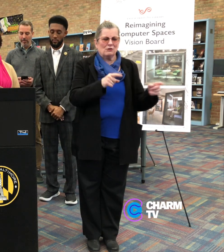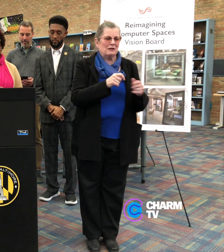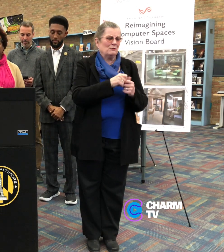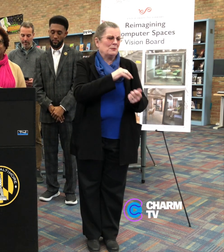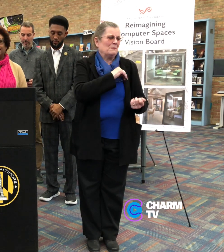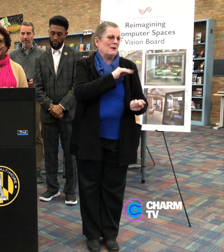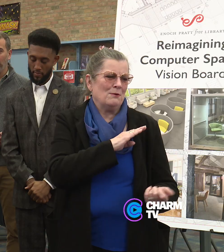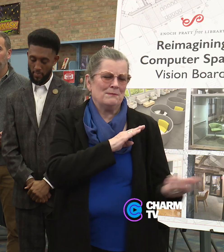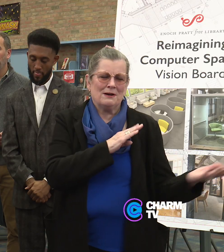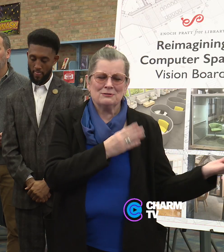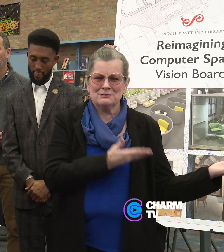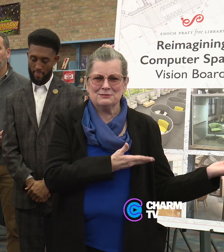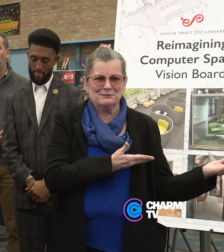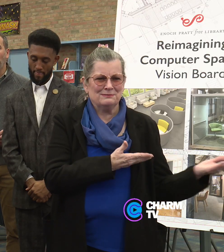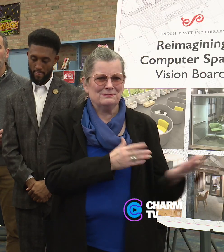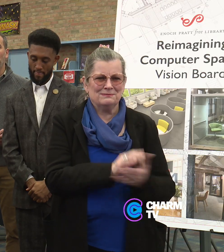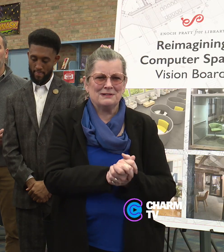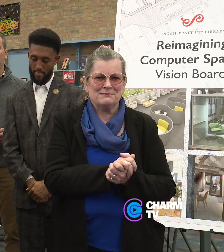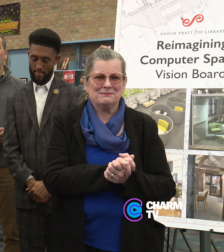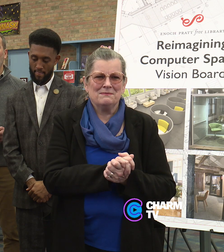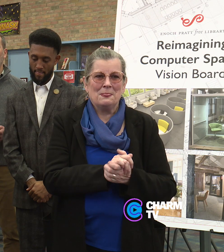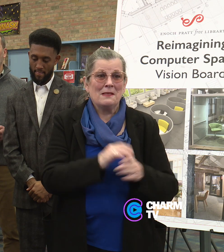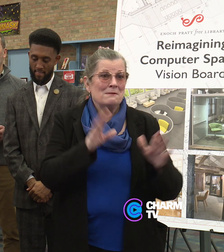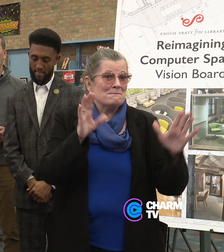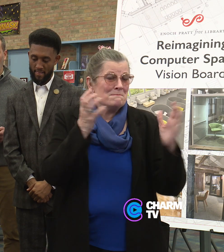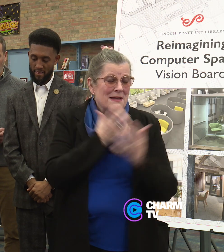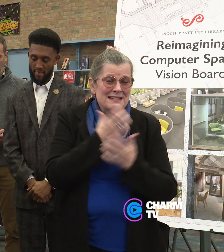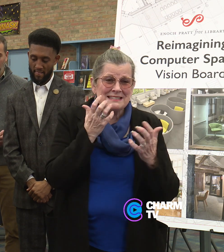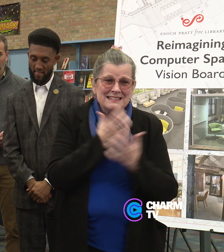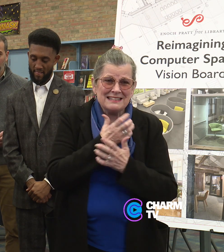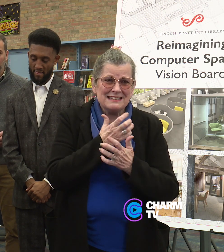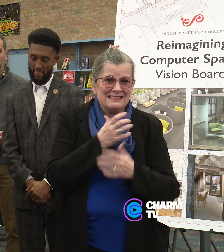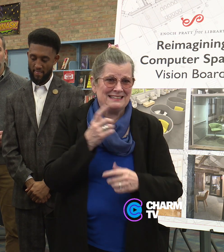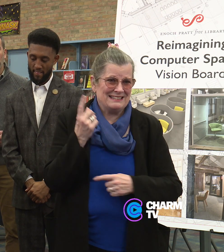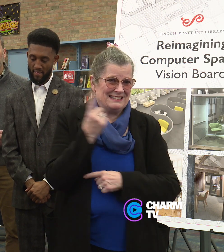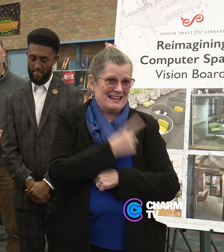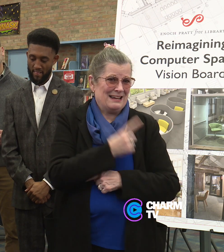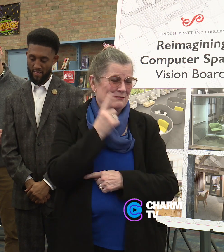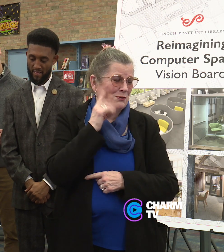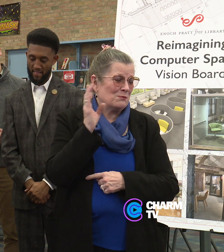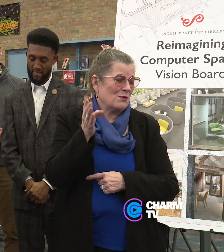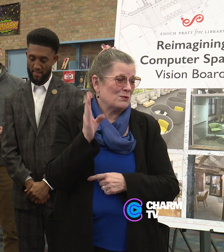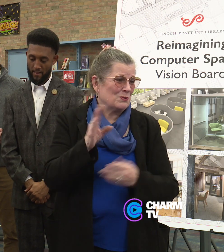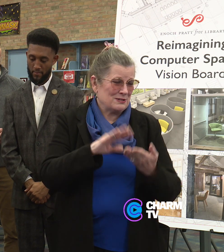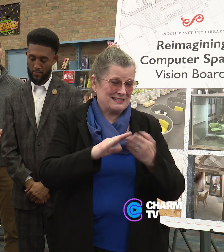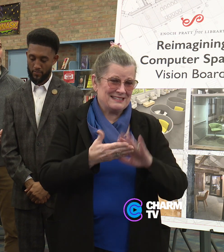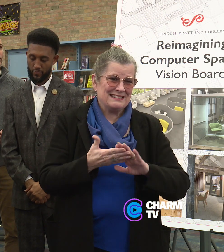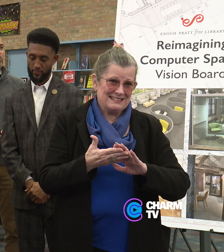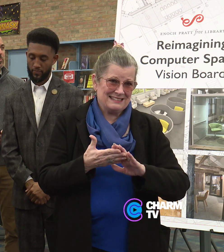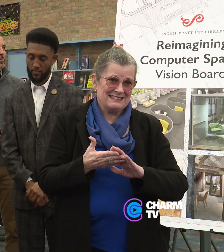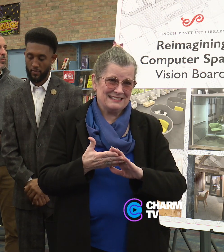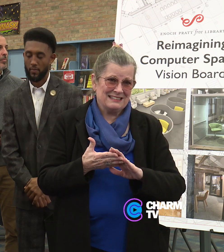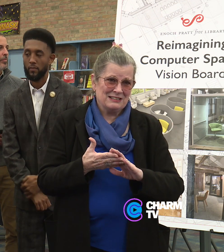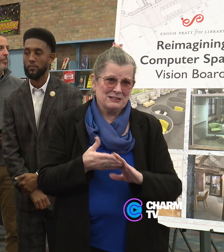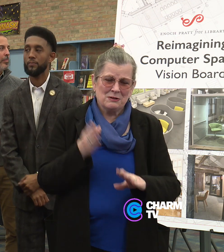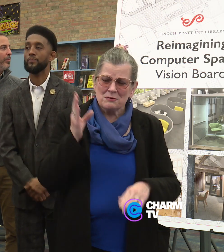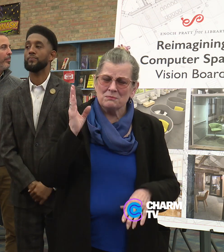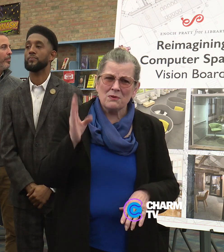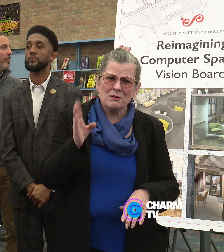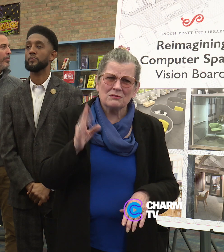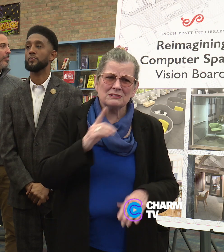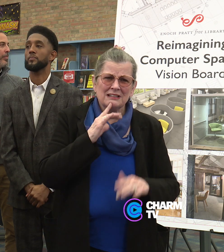has already said. This is an amazing day for Baltimore City. In the broadband digital equity